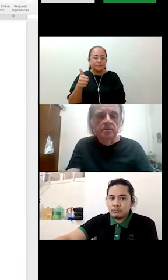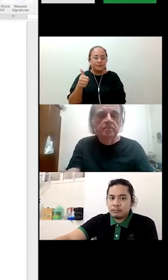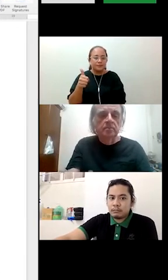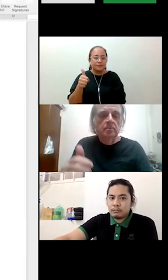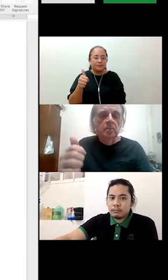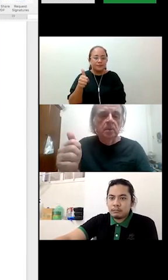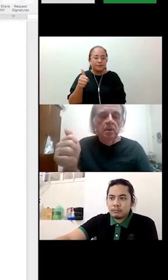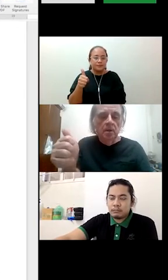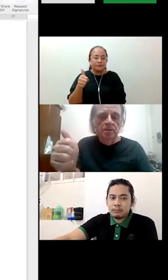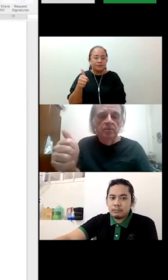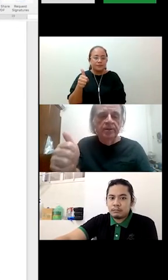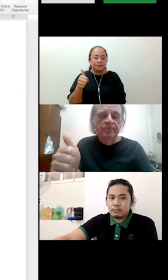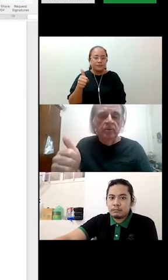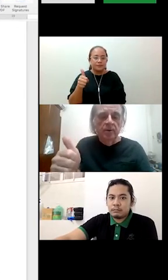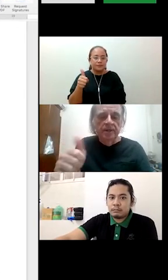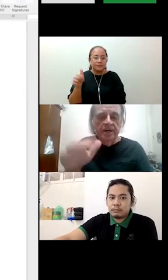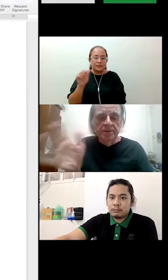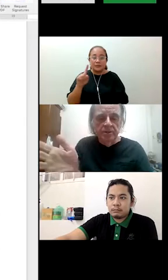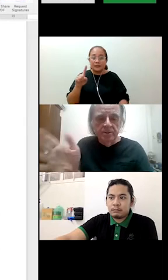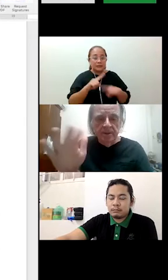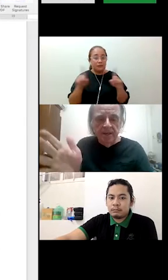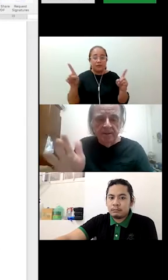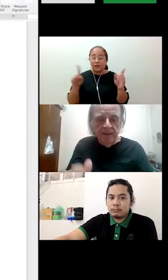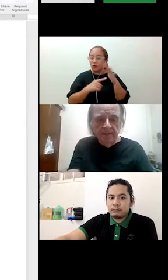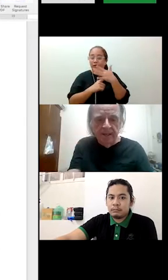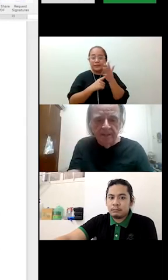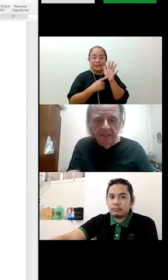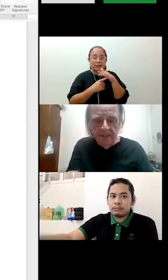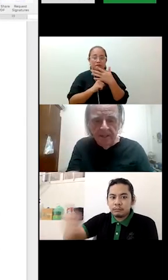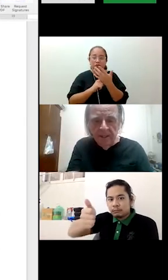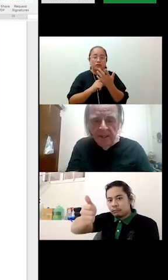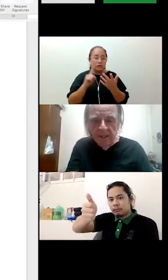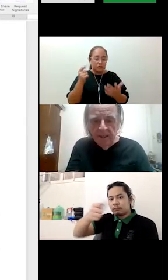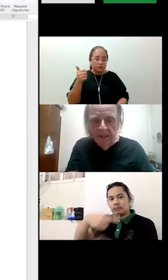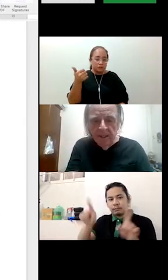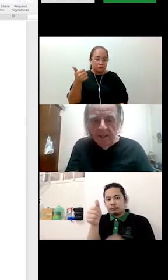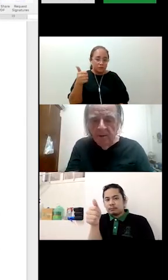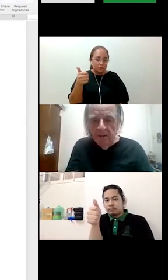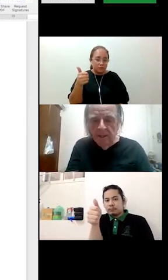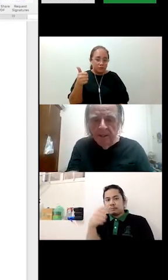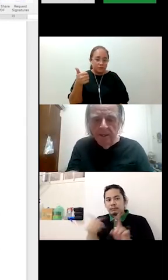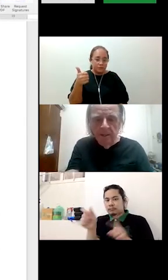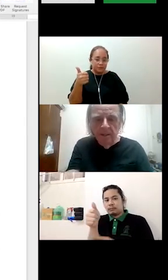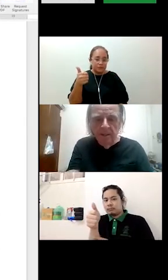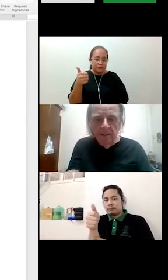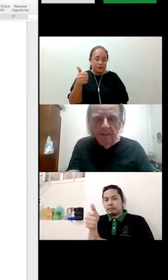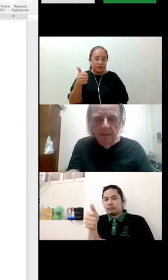That's also a different orientation. So that is handled that sign.